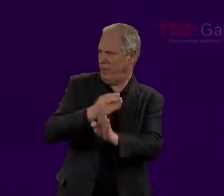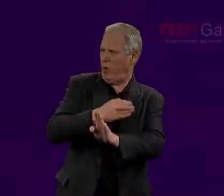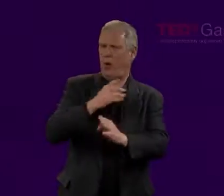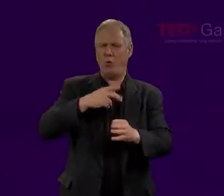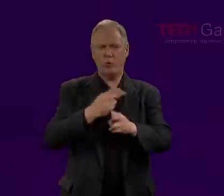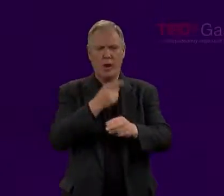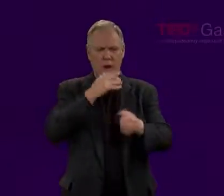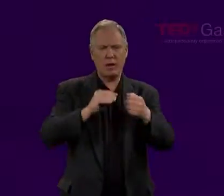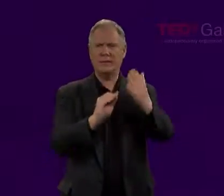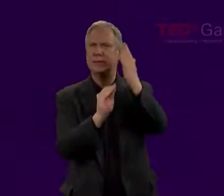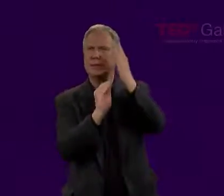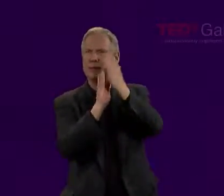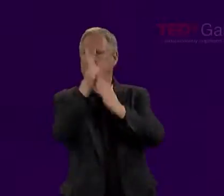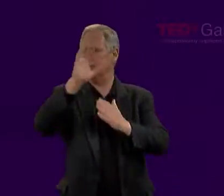We discussed this before.